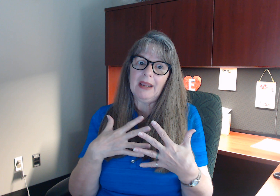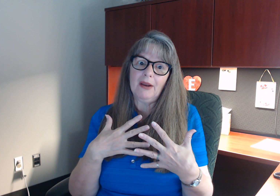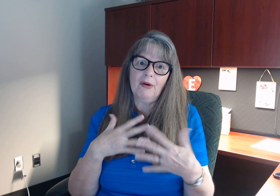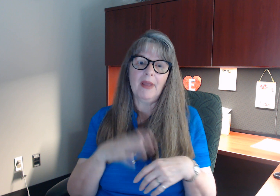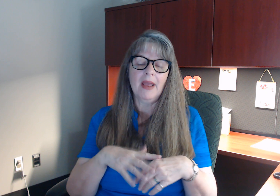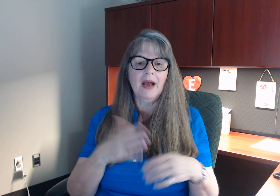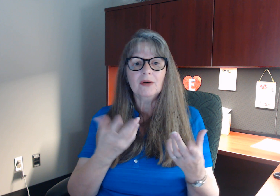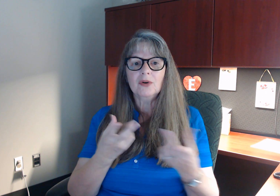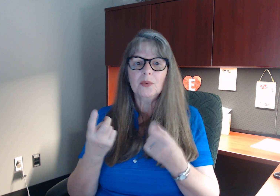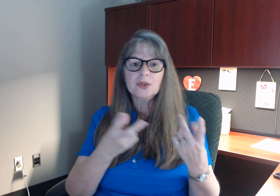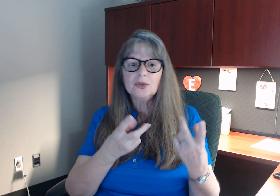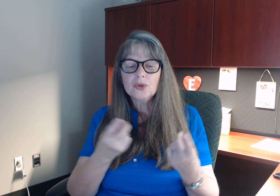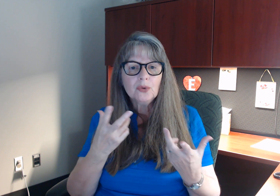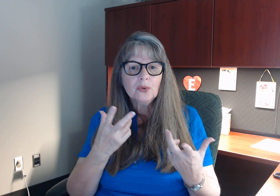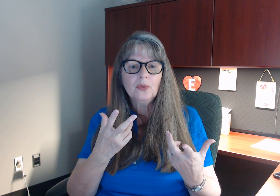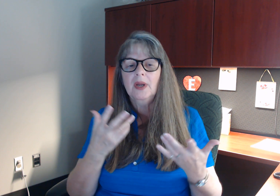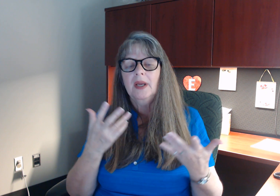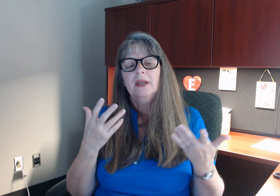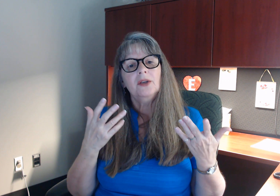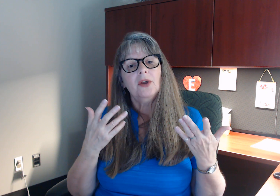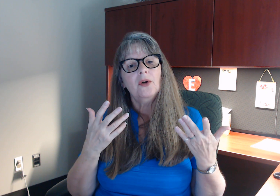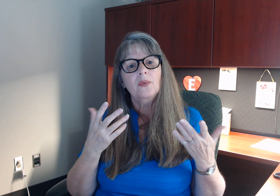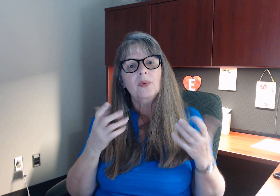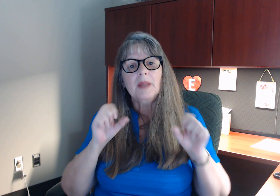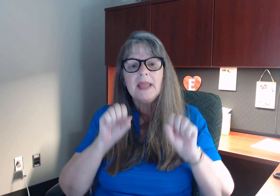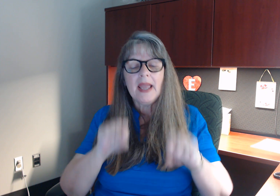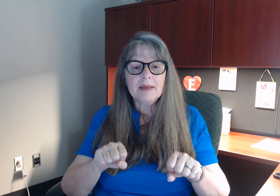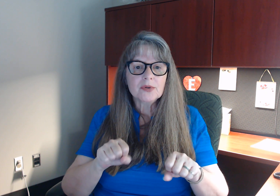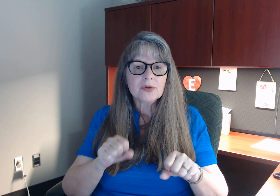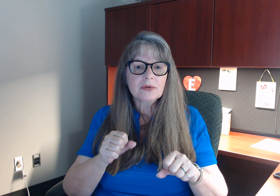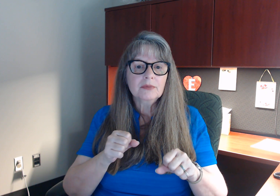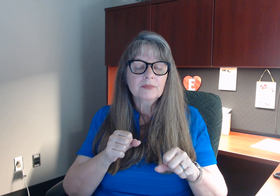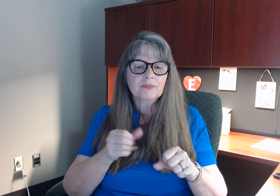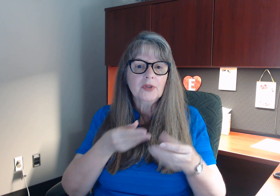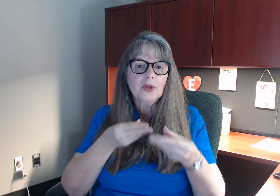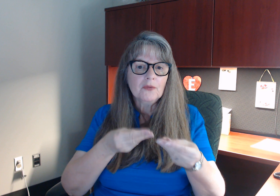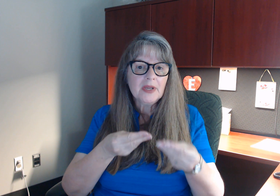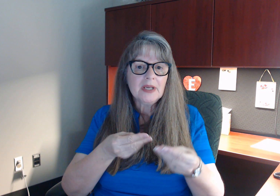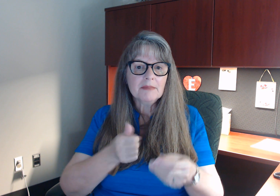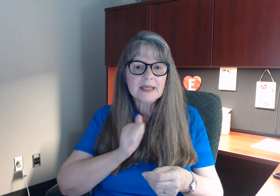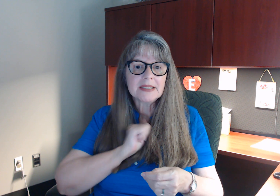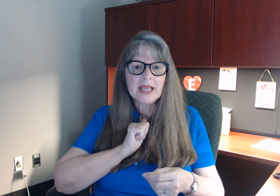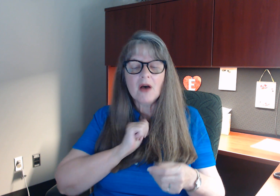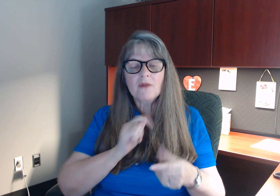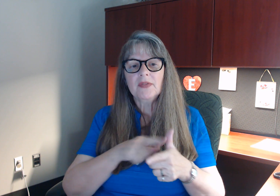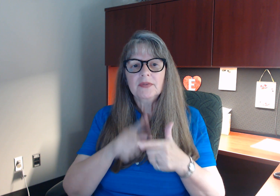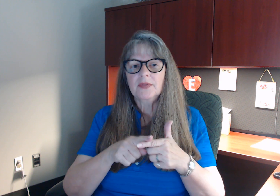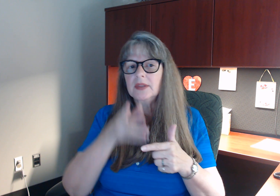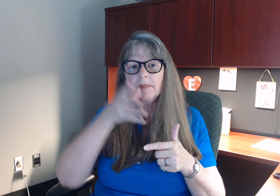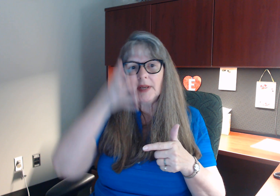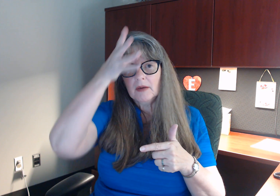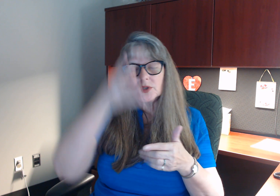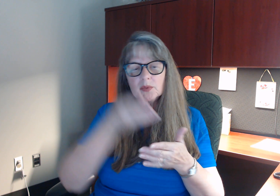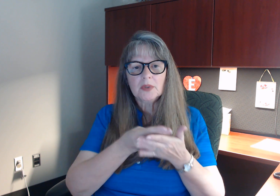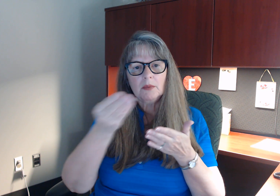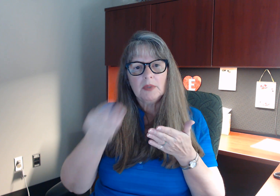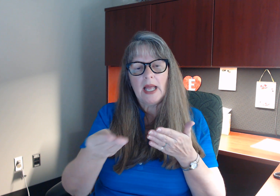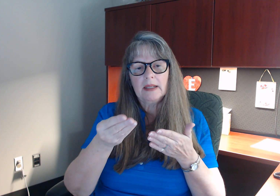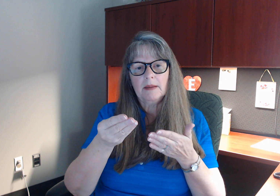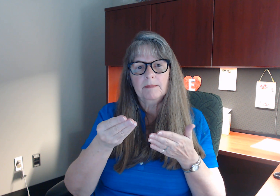scared. I don't know what to do. Will I be able to feed myself? And then the parents will like buy